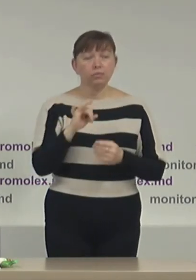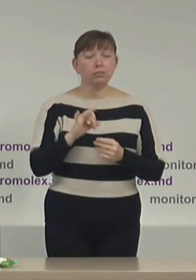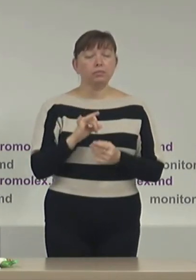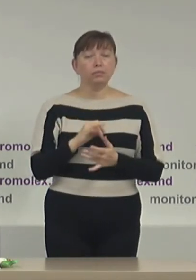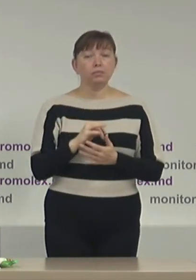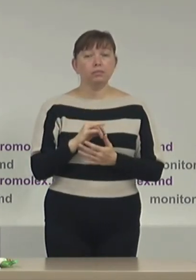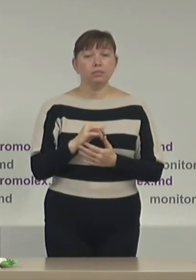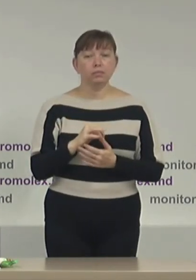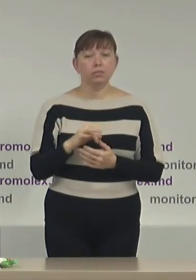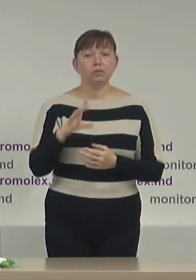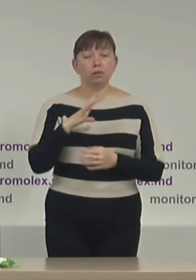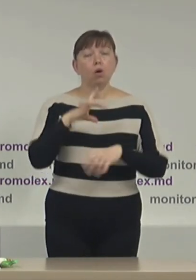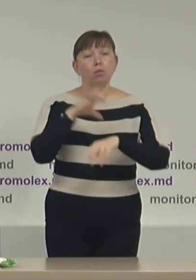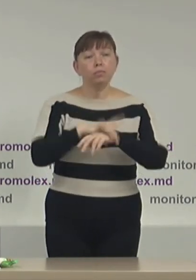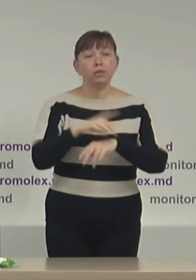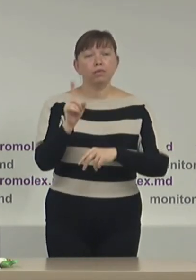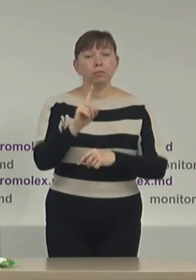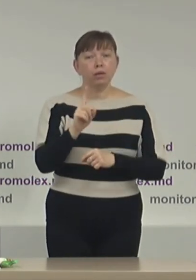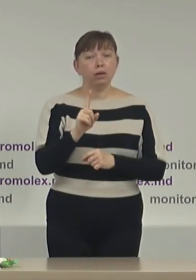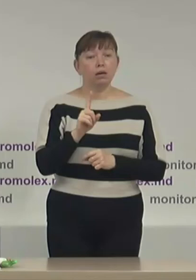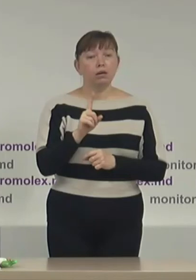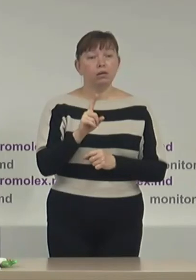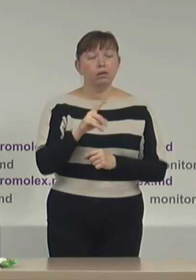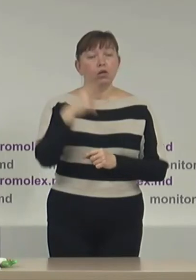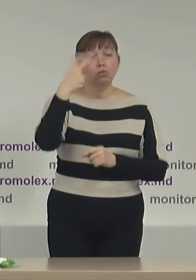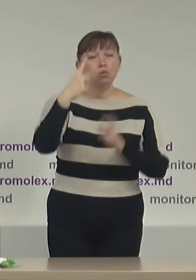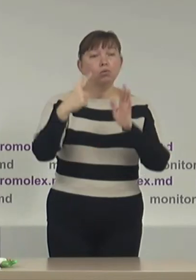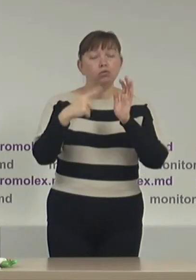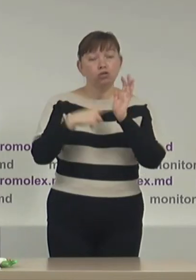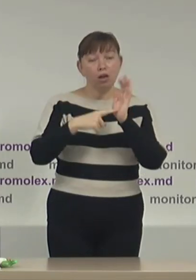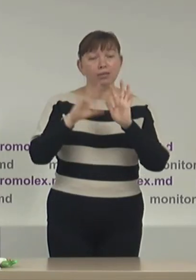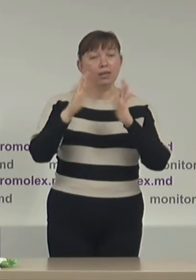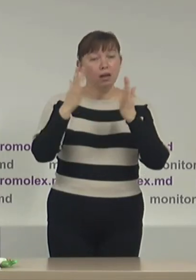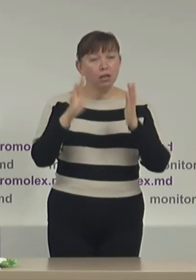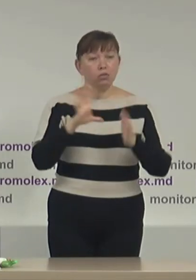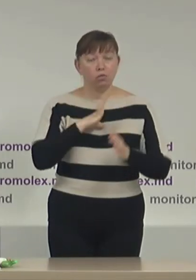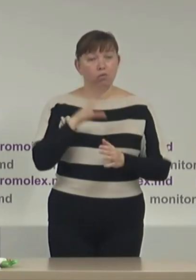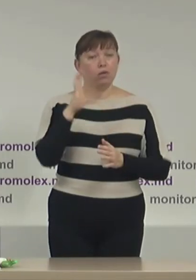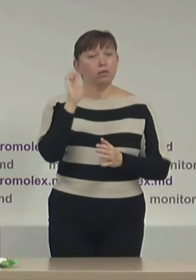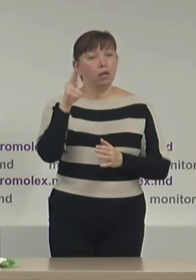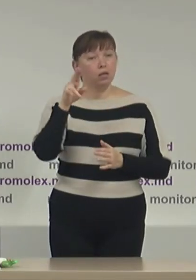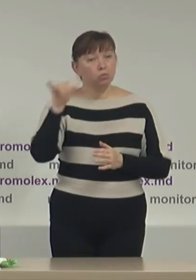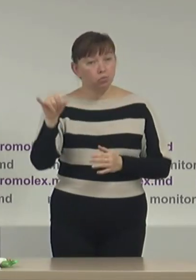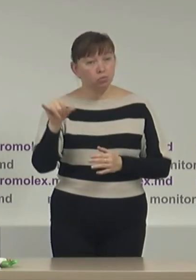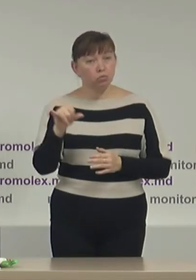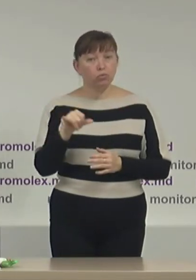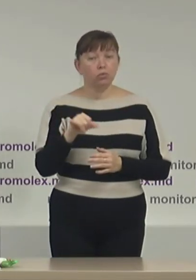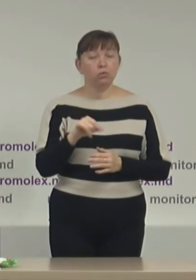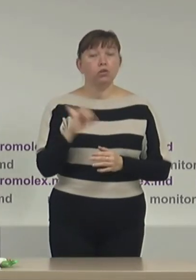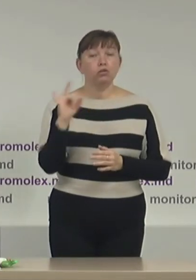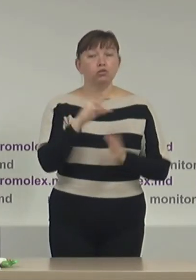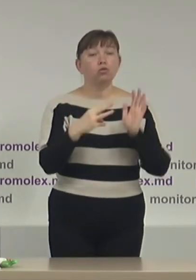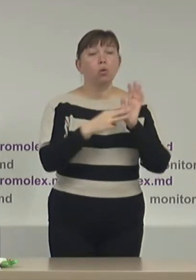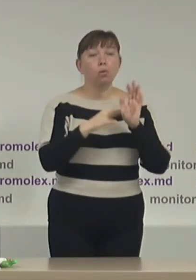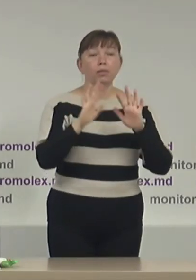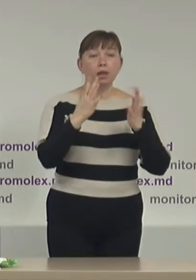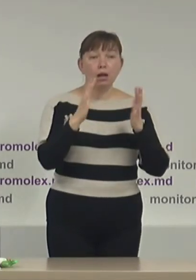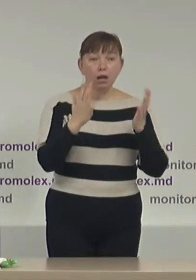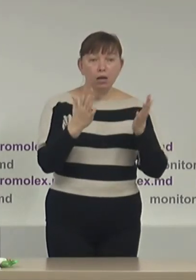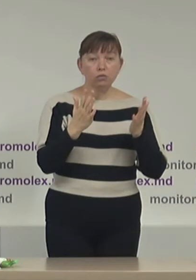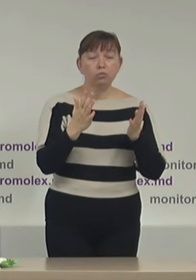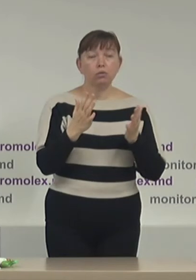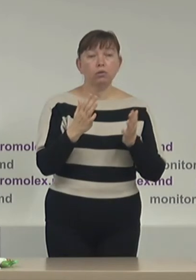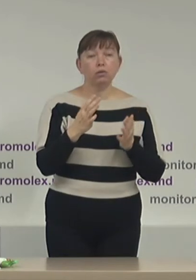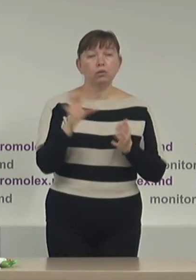and instigation to discrimination, we can see that in 26 cases it was targeted at Maya Sandu and